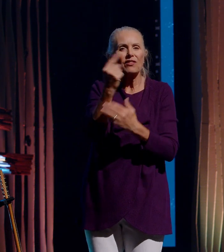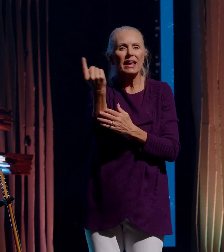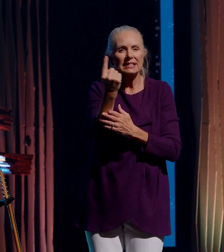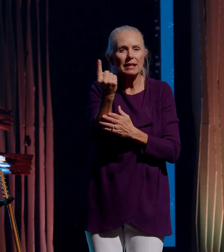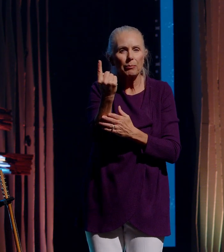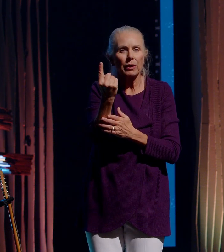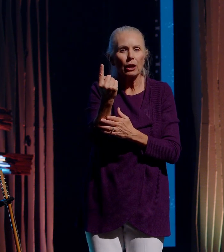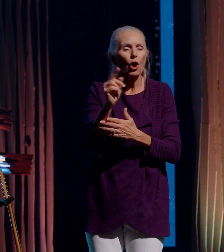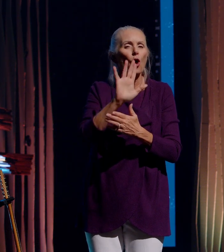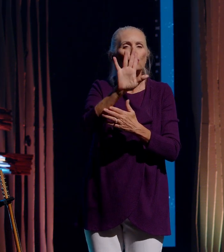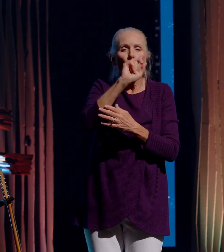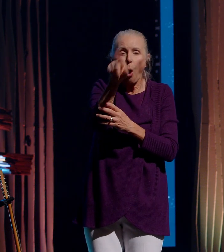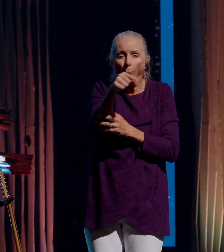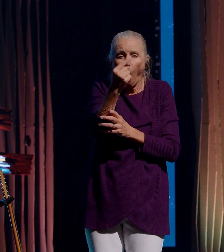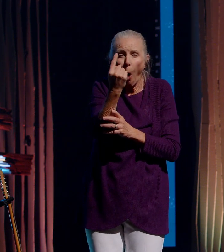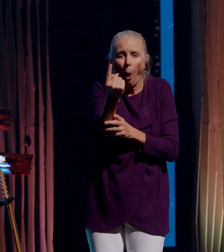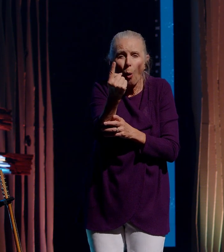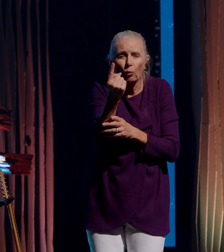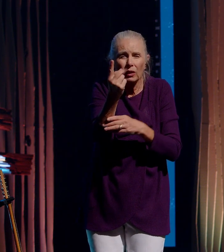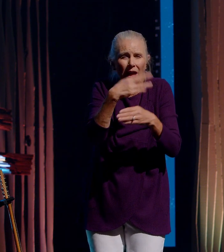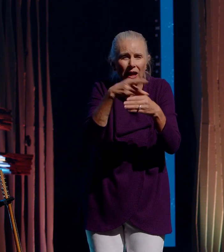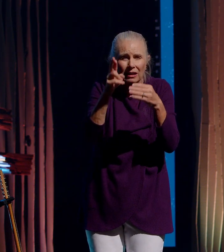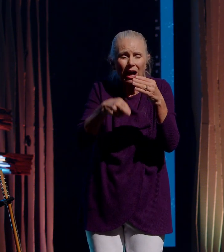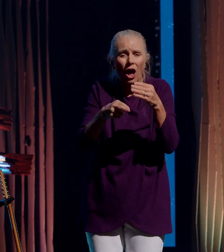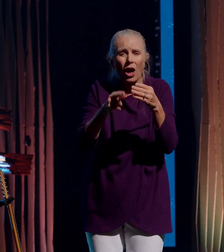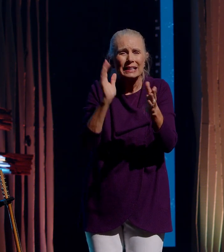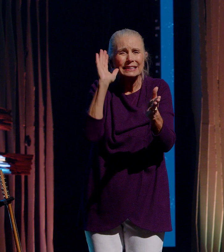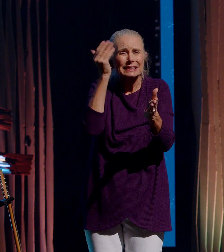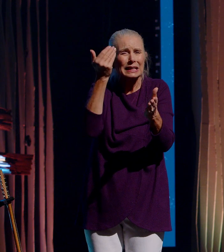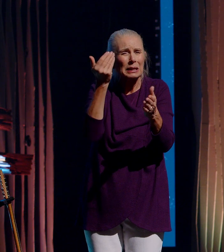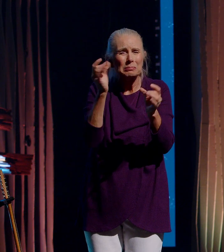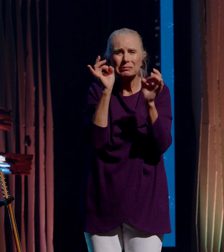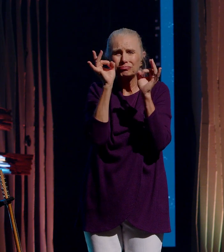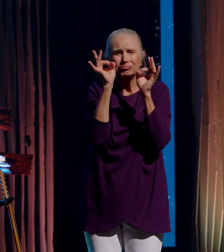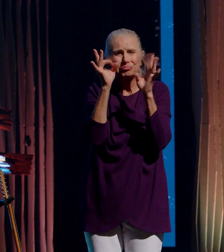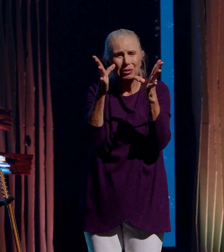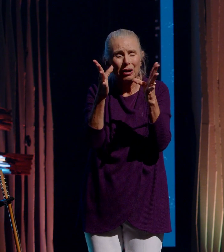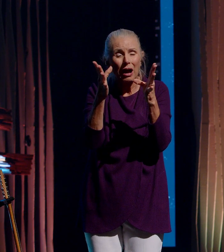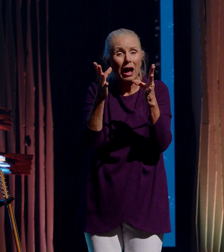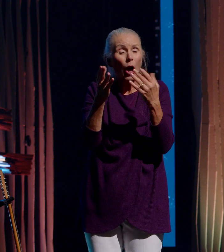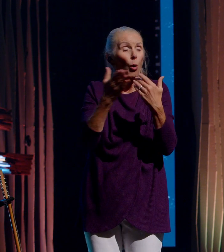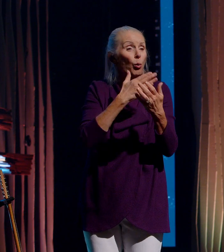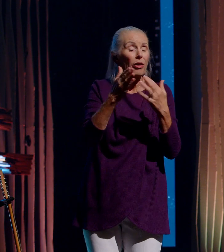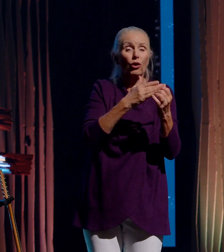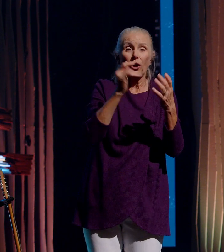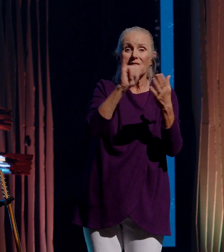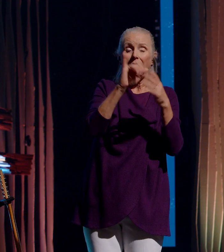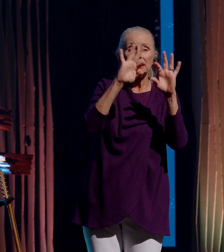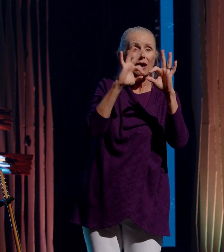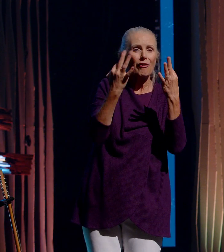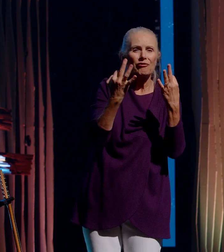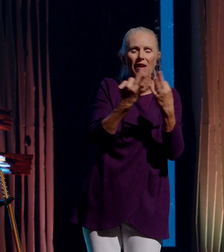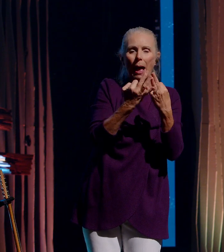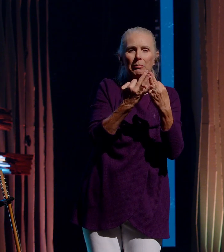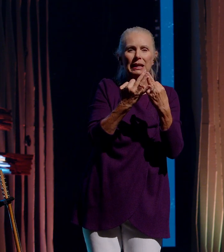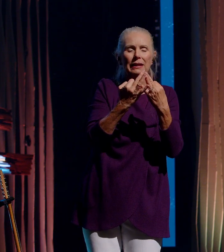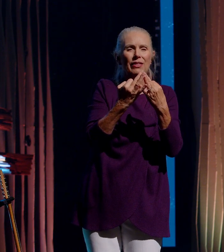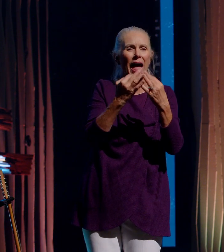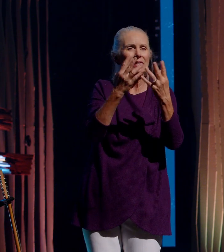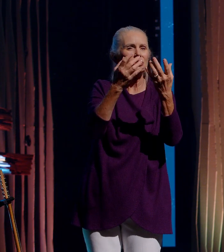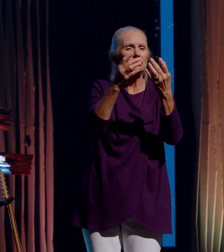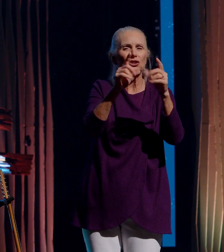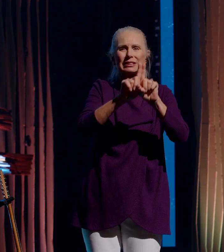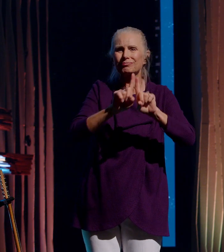only outcomes that you can come up with, they seem really grim. Whether that's a family that's pulling apart and you feel it's